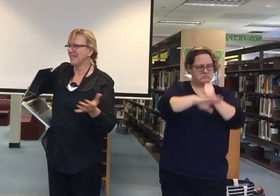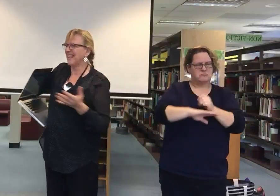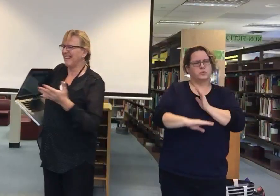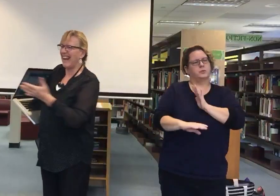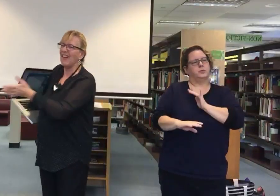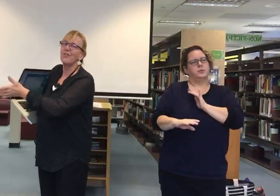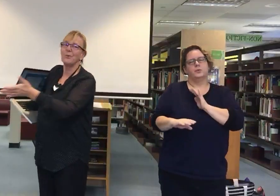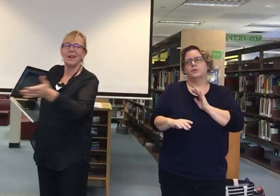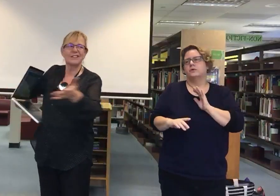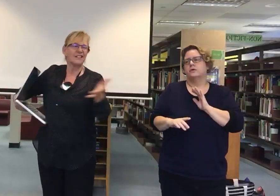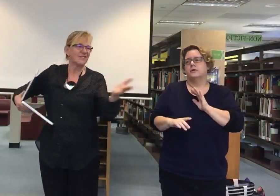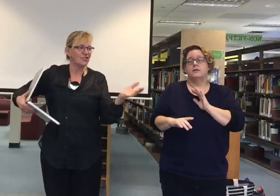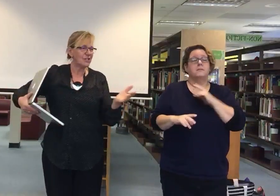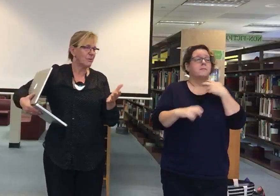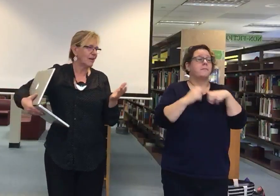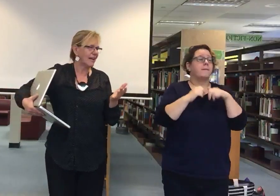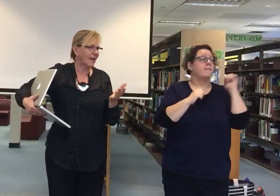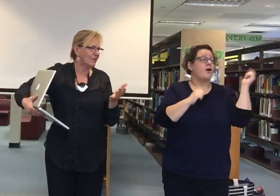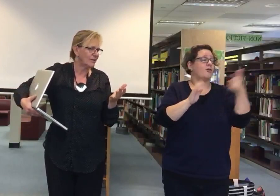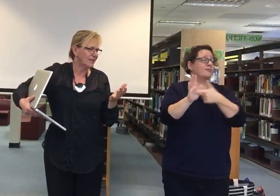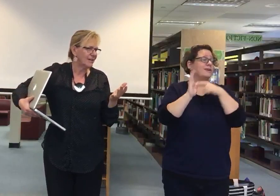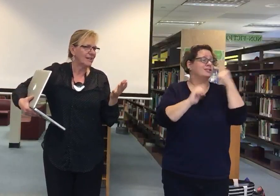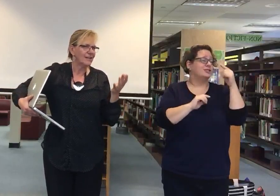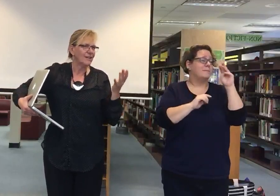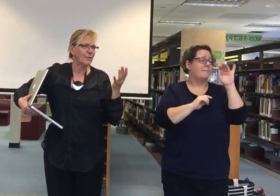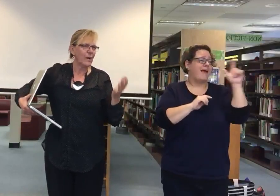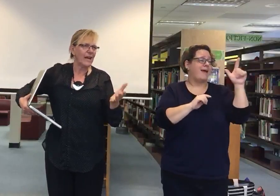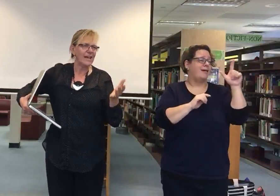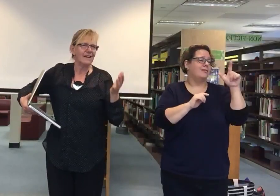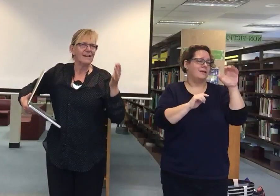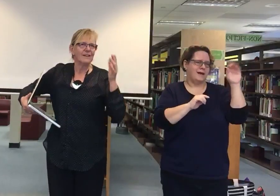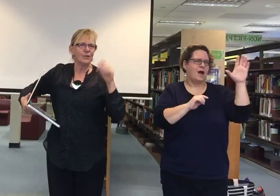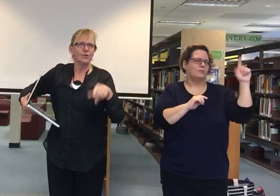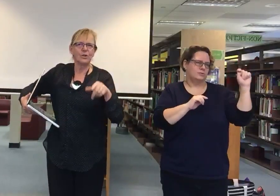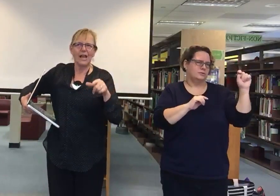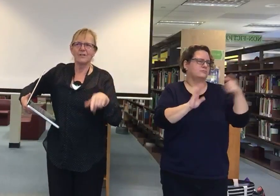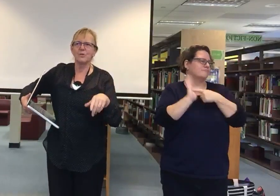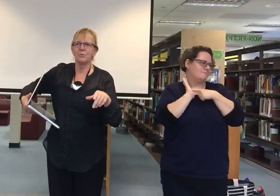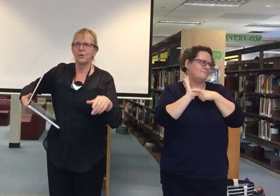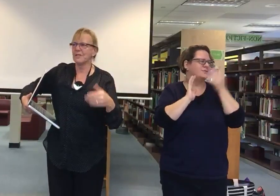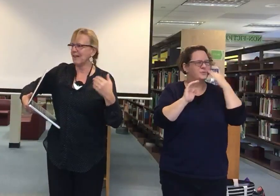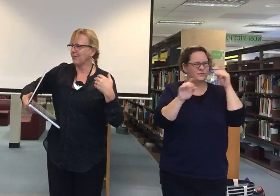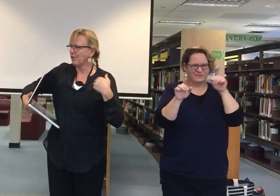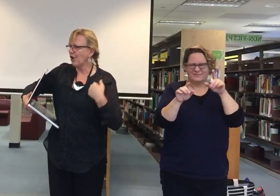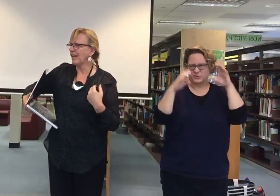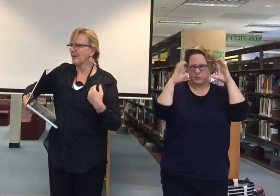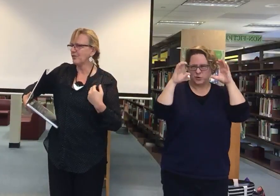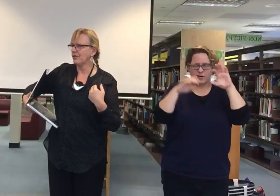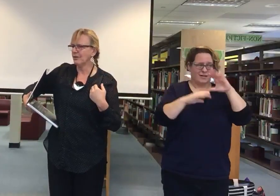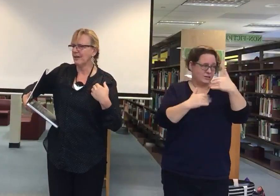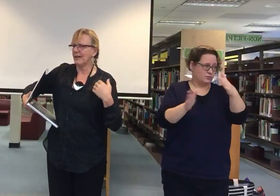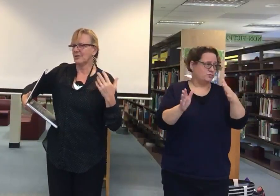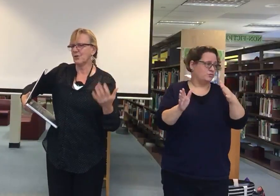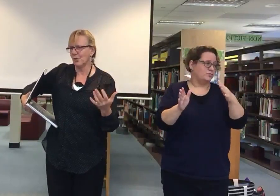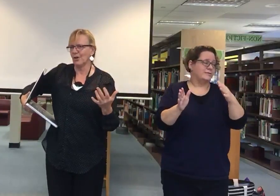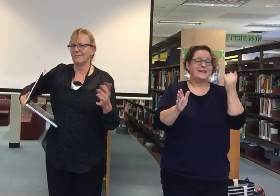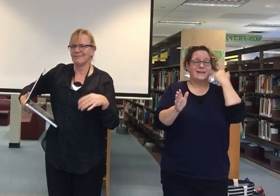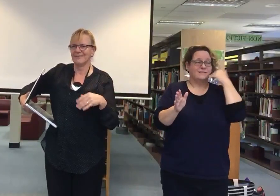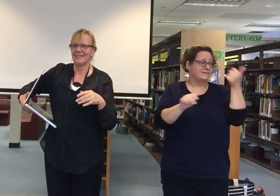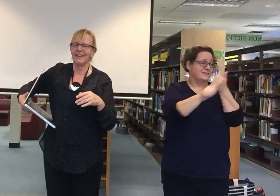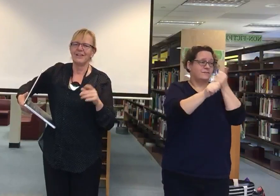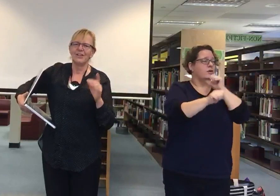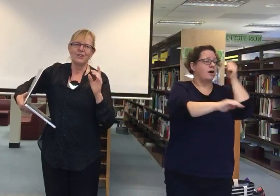into troubles that then everyone has to have a Gmail account, the way Google Classroom works if you're not under a